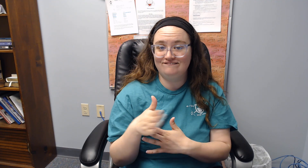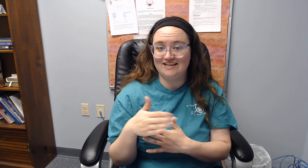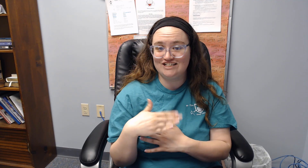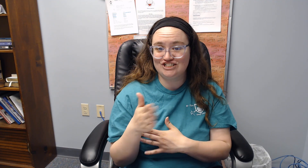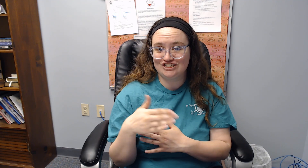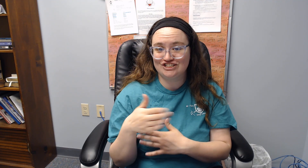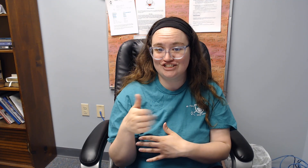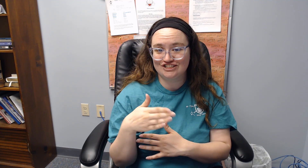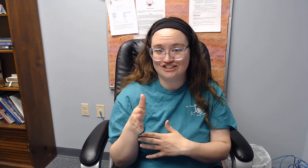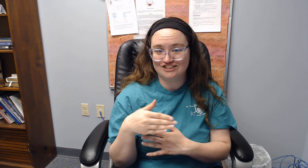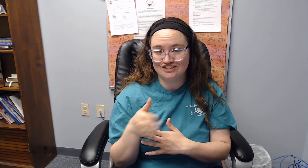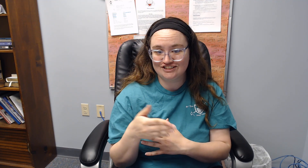Fish.